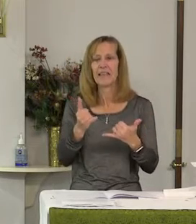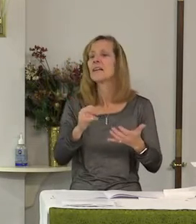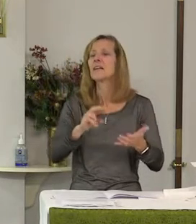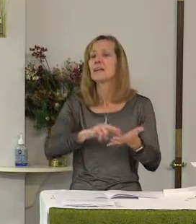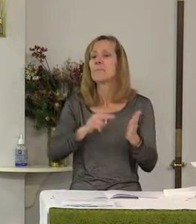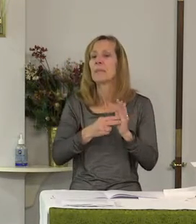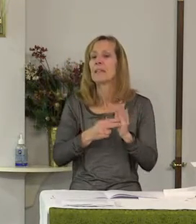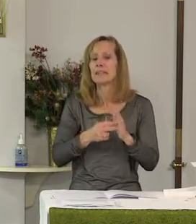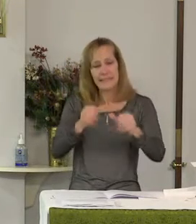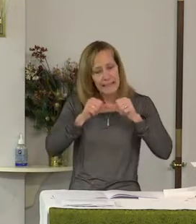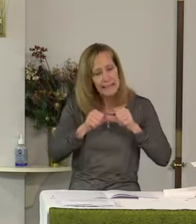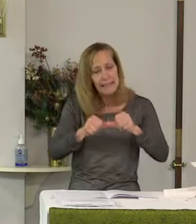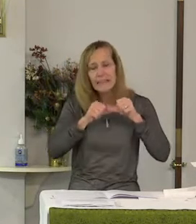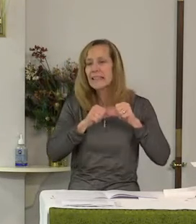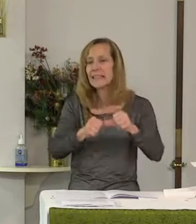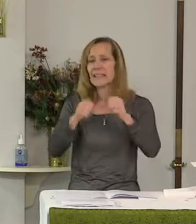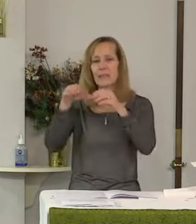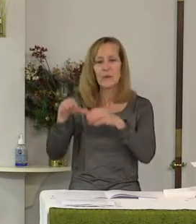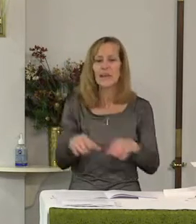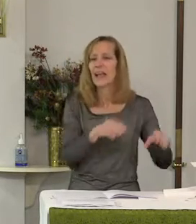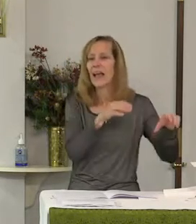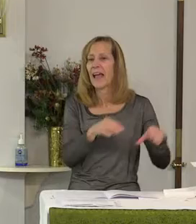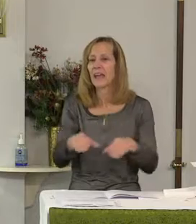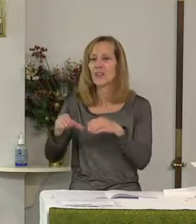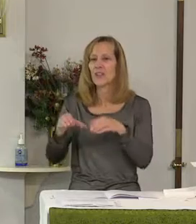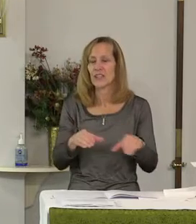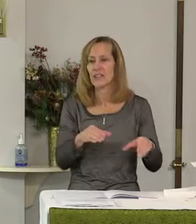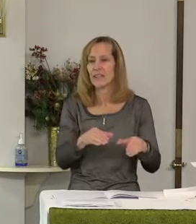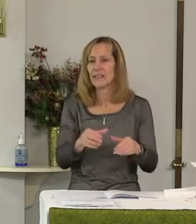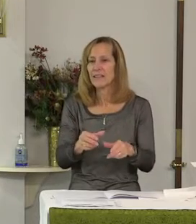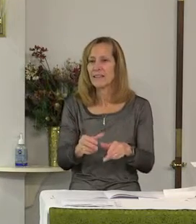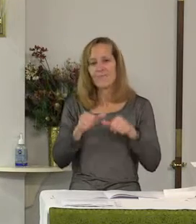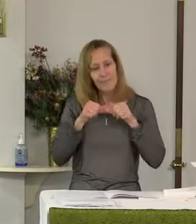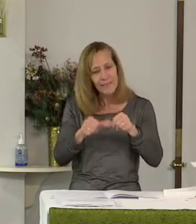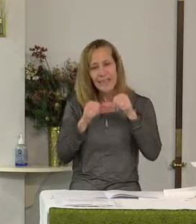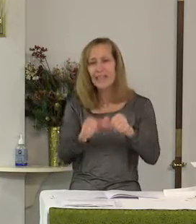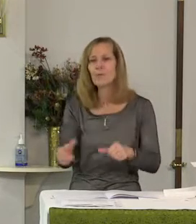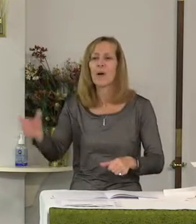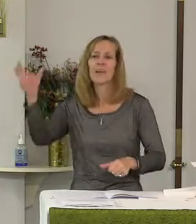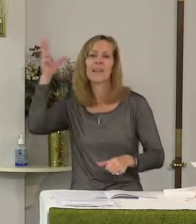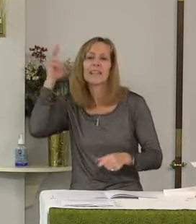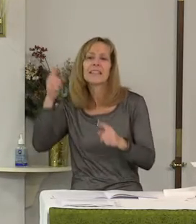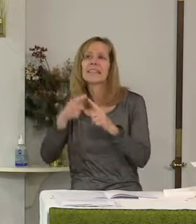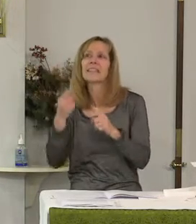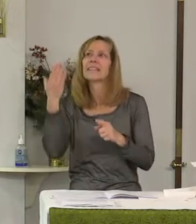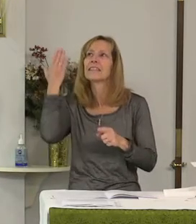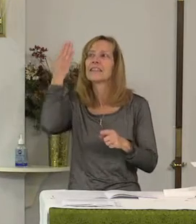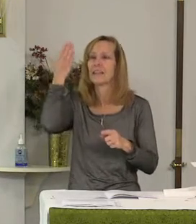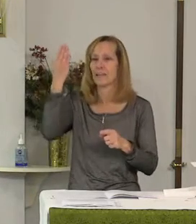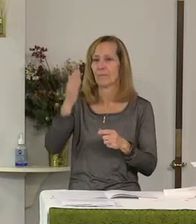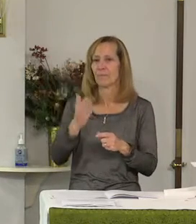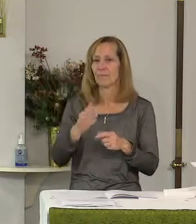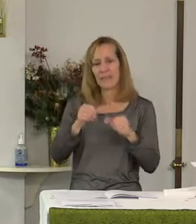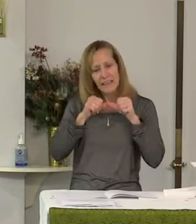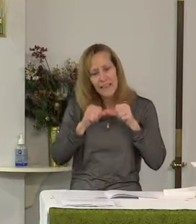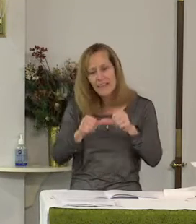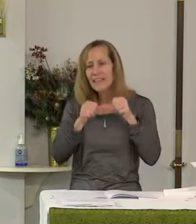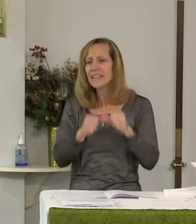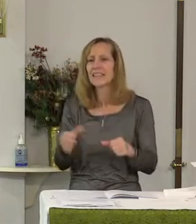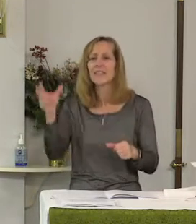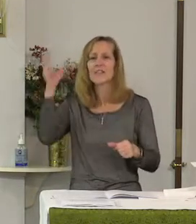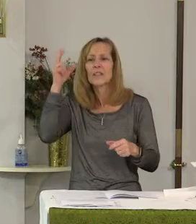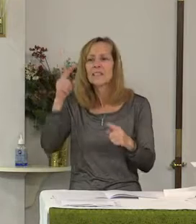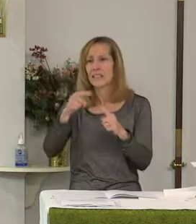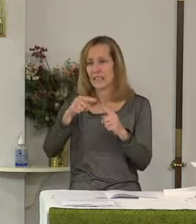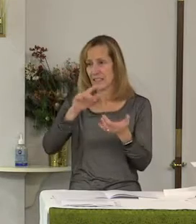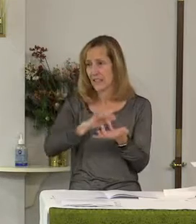implying continuing action. It means keep on listening to him. Keep on, continue listening